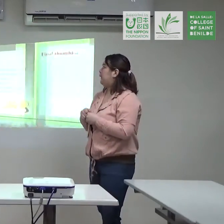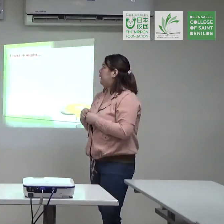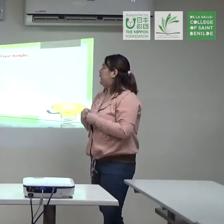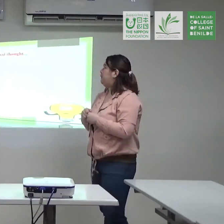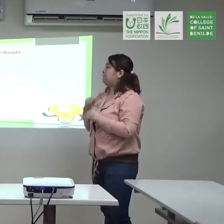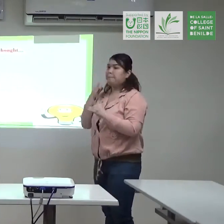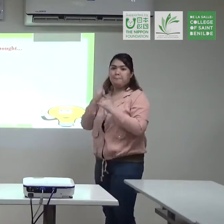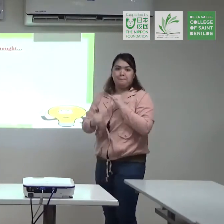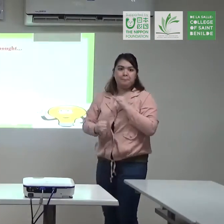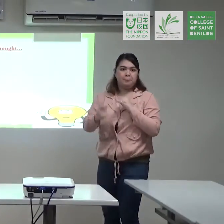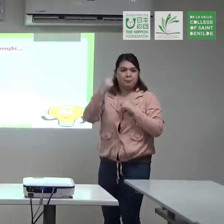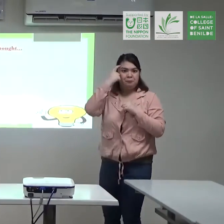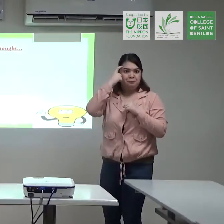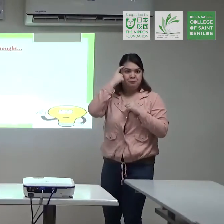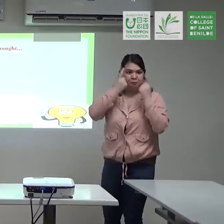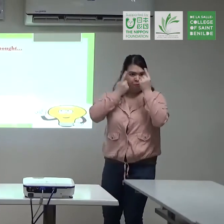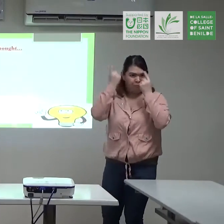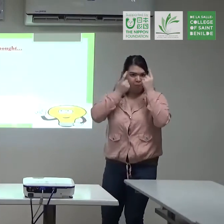Final thought.